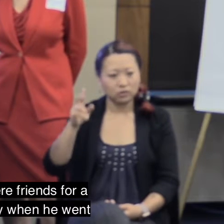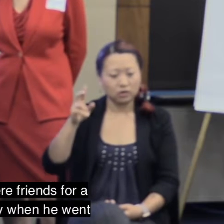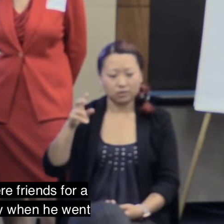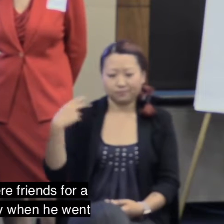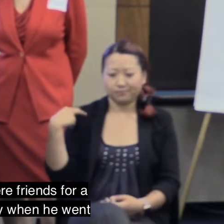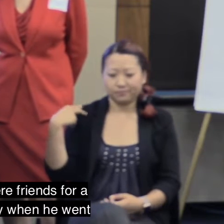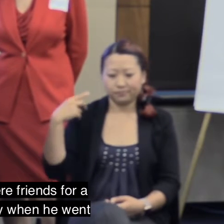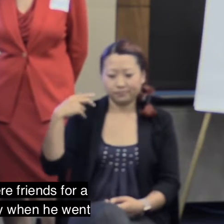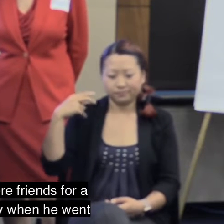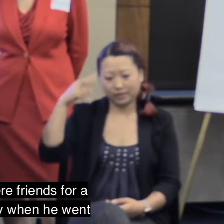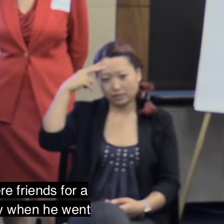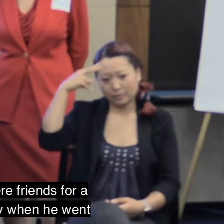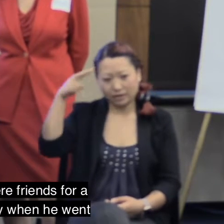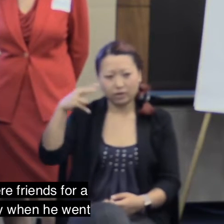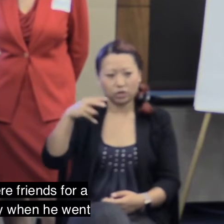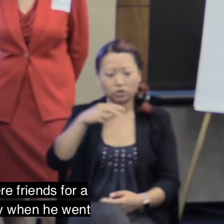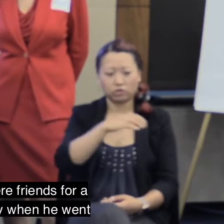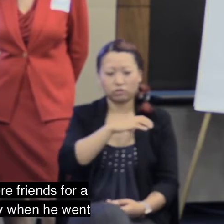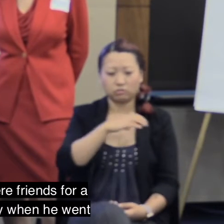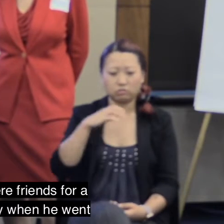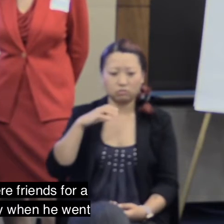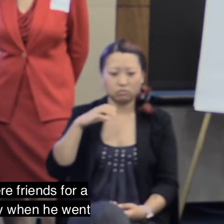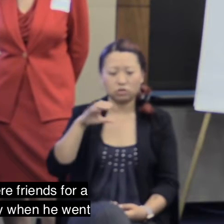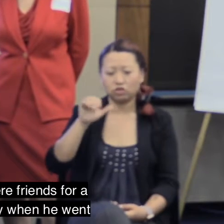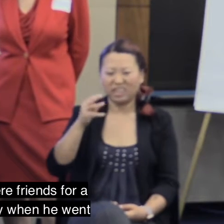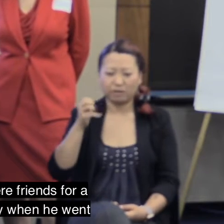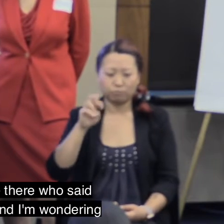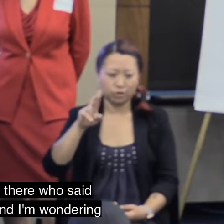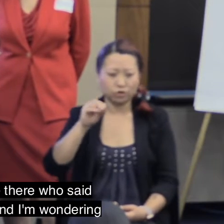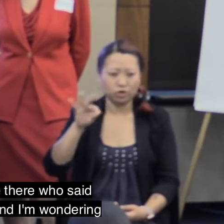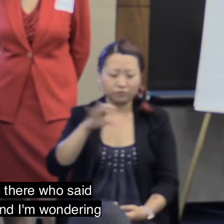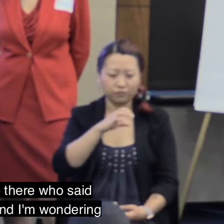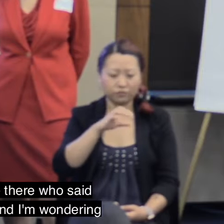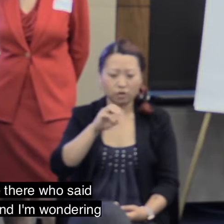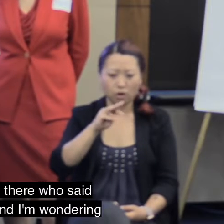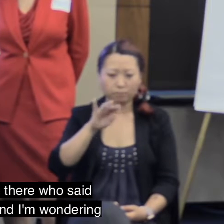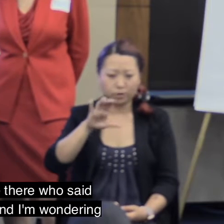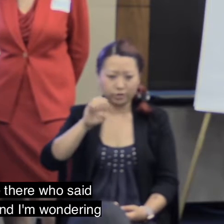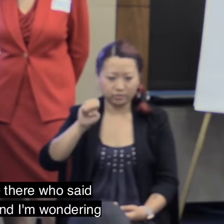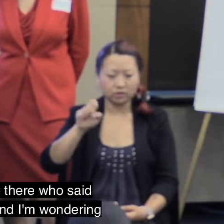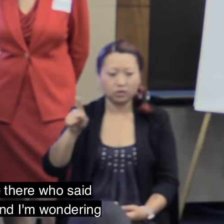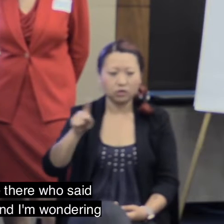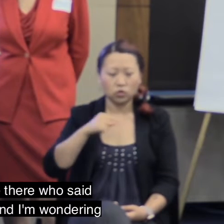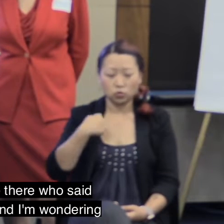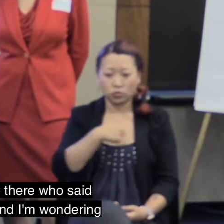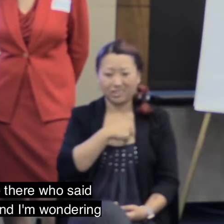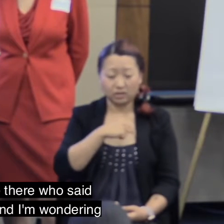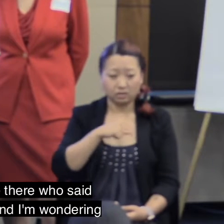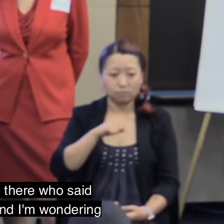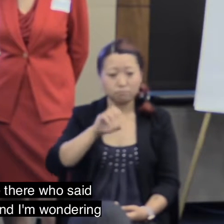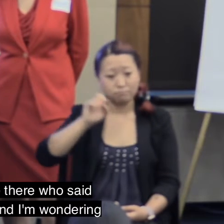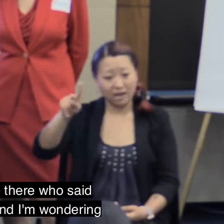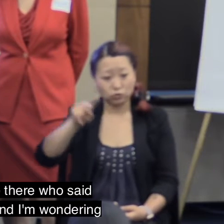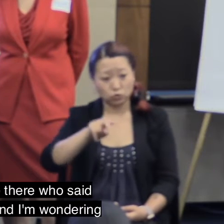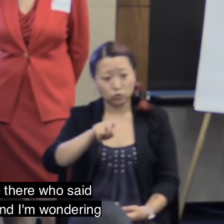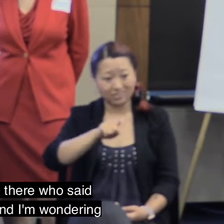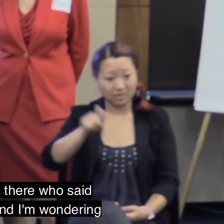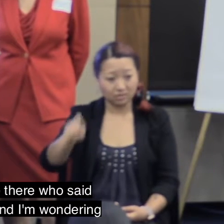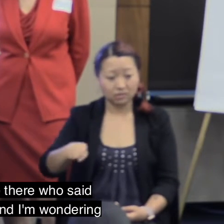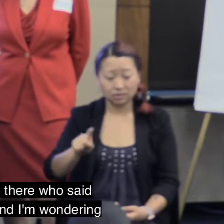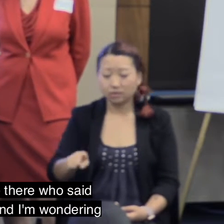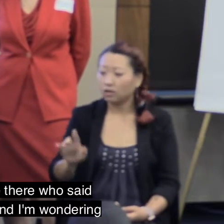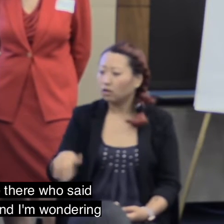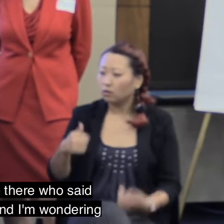And so we were just friends for a long time. And at his going away, when he went back to Texas, we met somebody there who said, hi, I have a